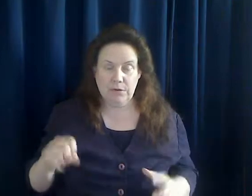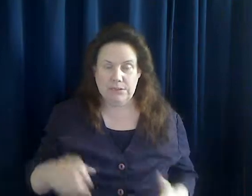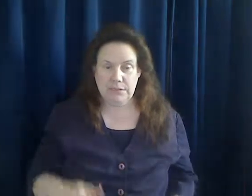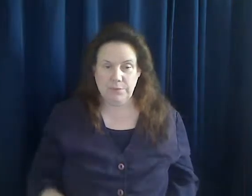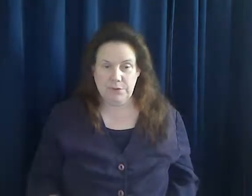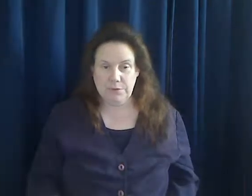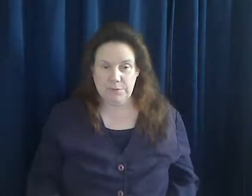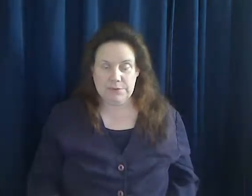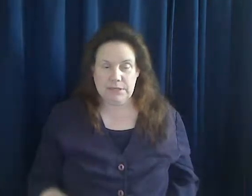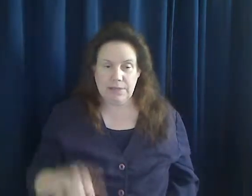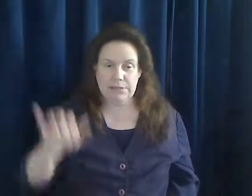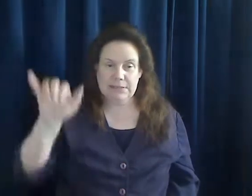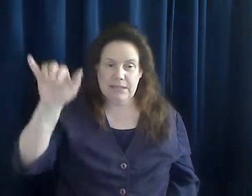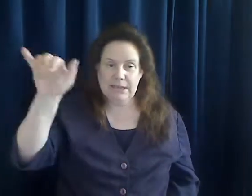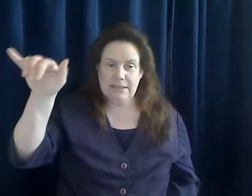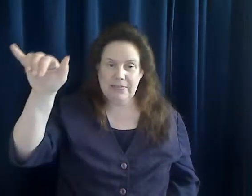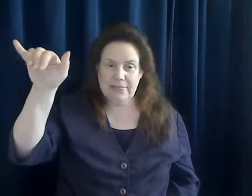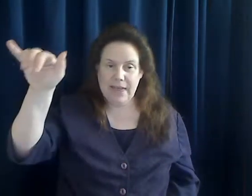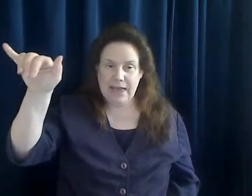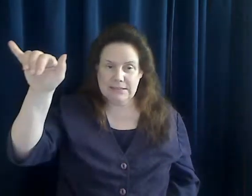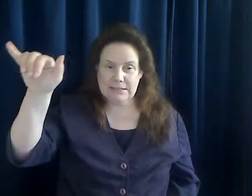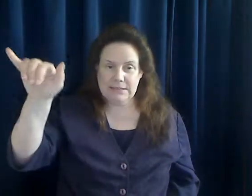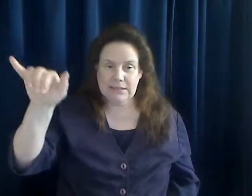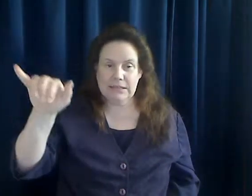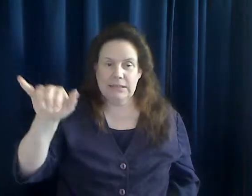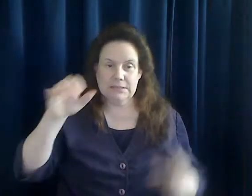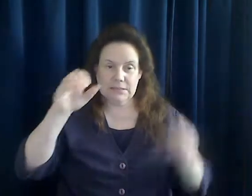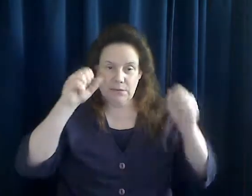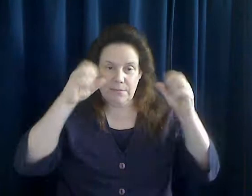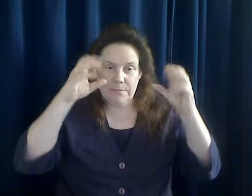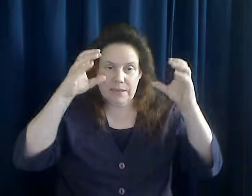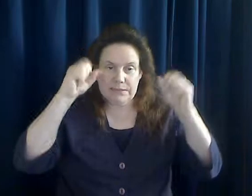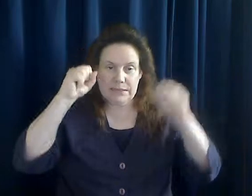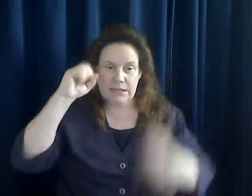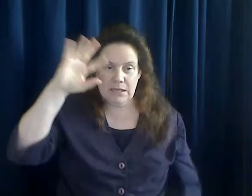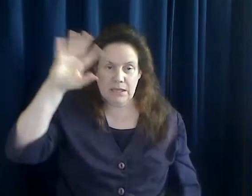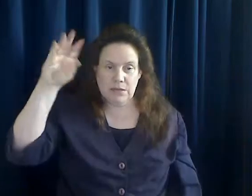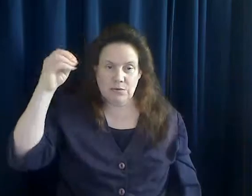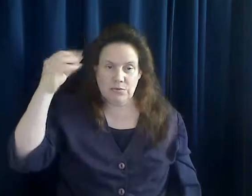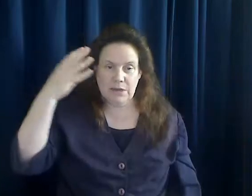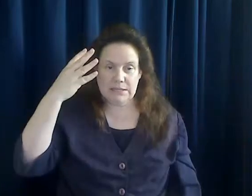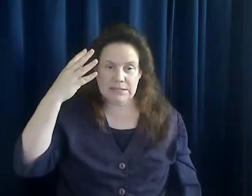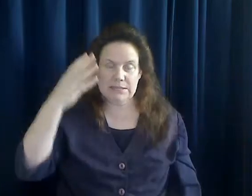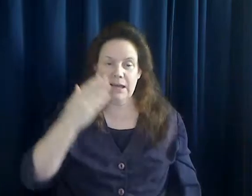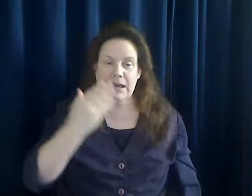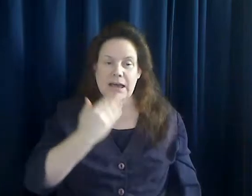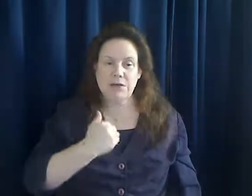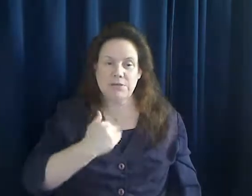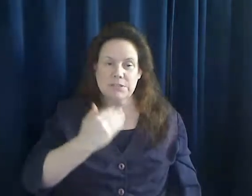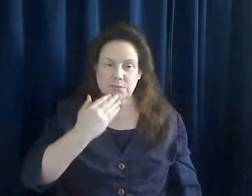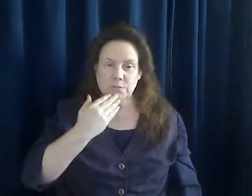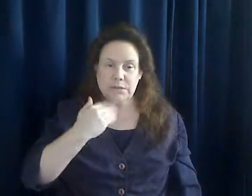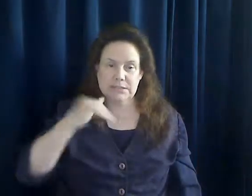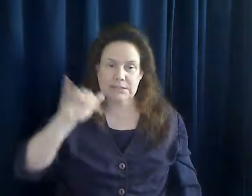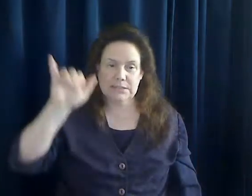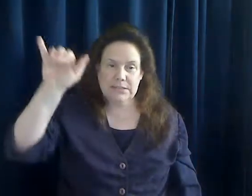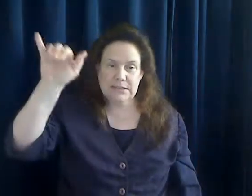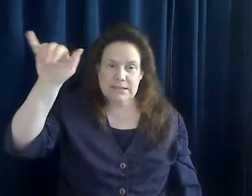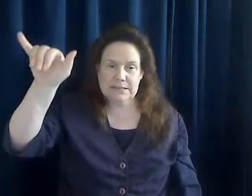until I put it with music, I'm going to sign that. So amazing grace, how sweet